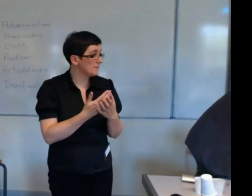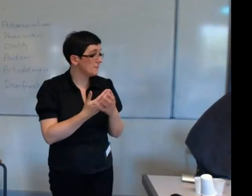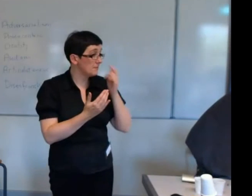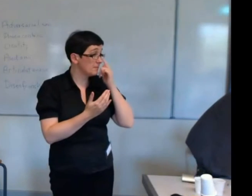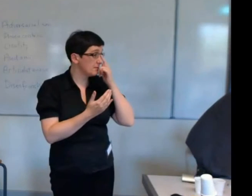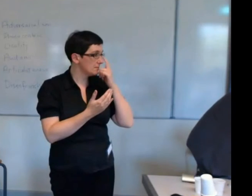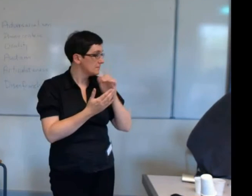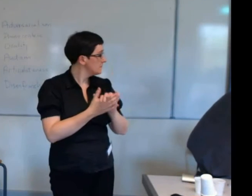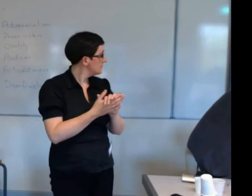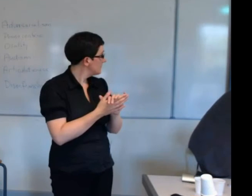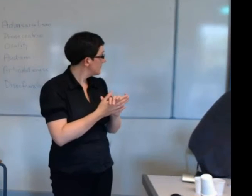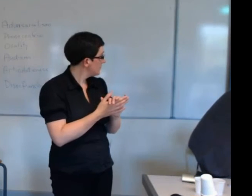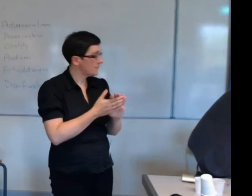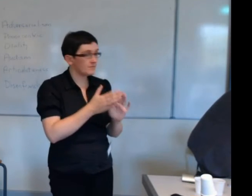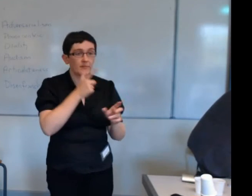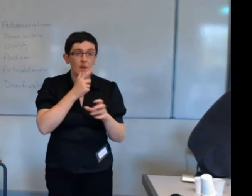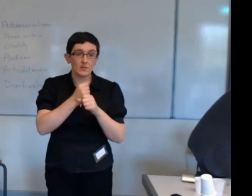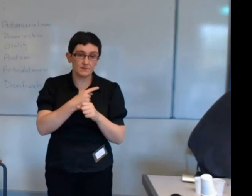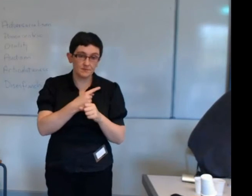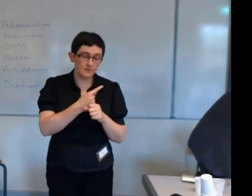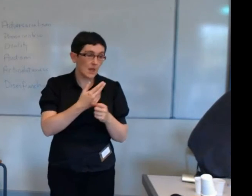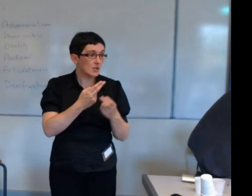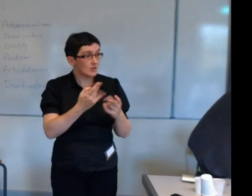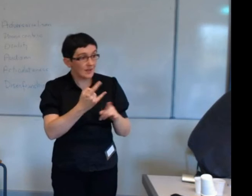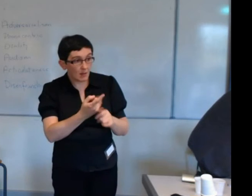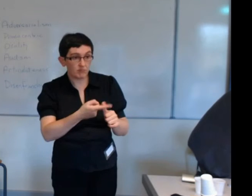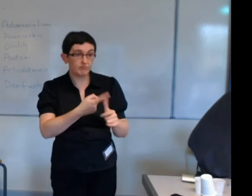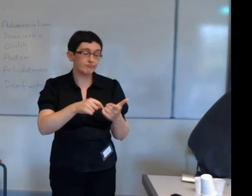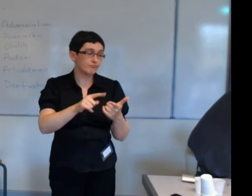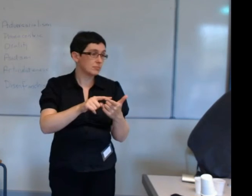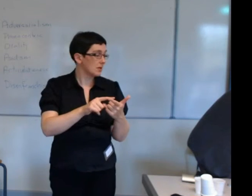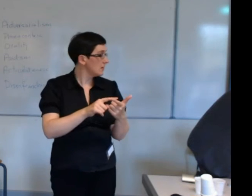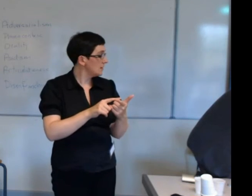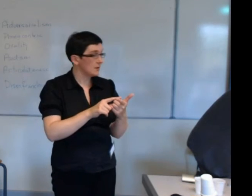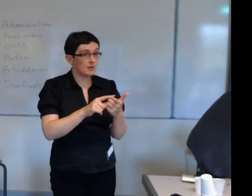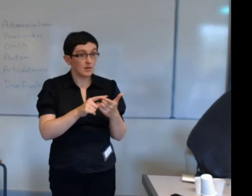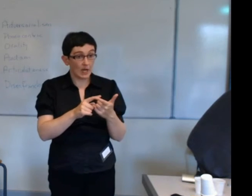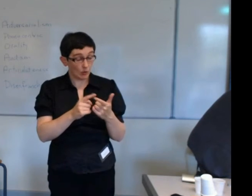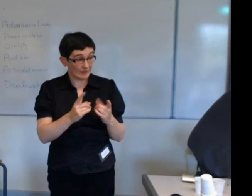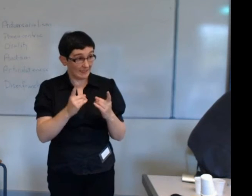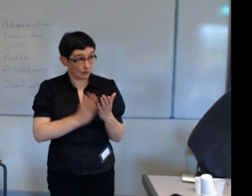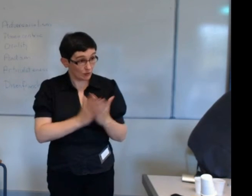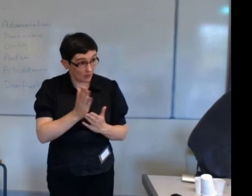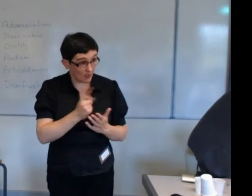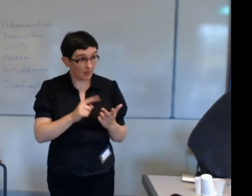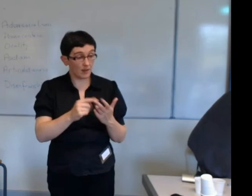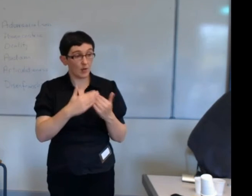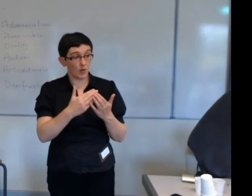are, there's stuff about, you know, do you need help? Are you in immediate danger? What are the warning signs of an